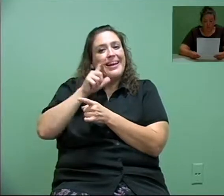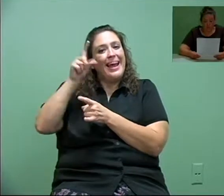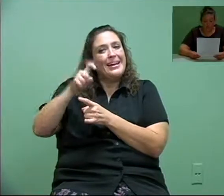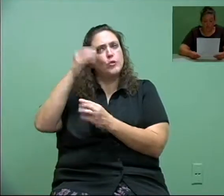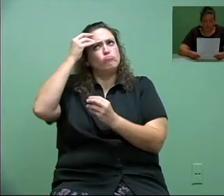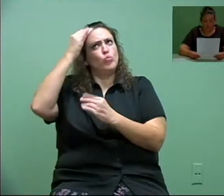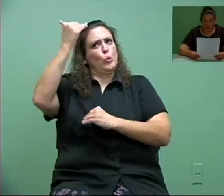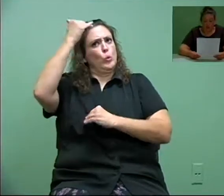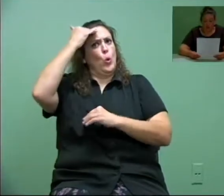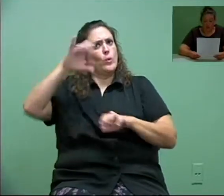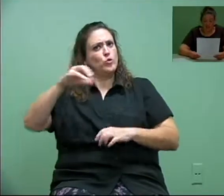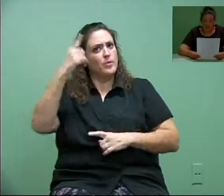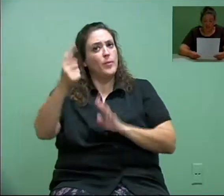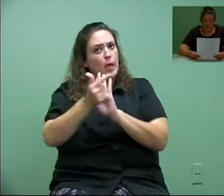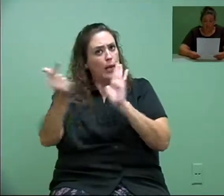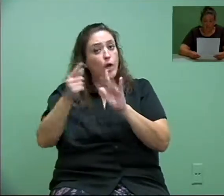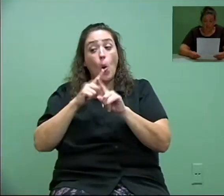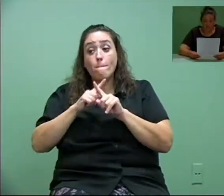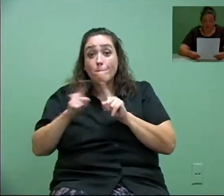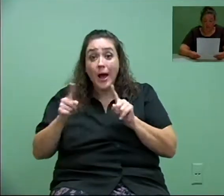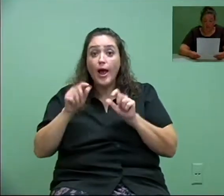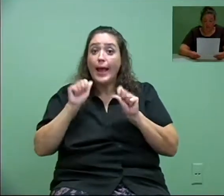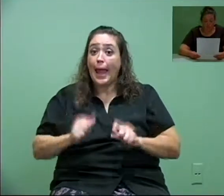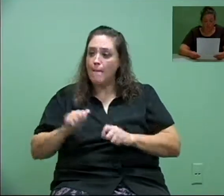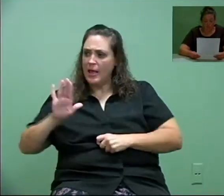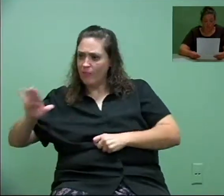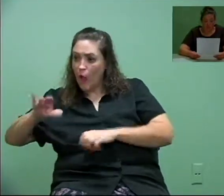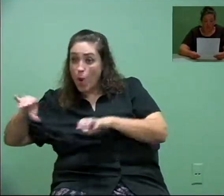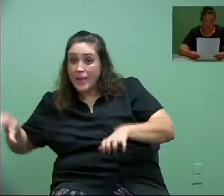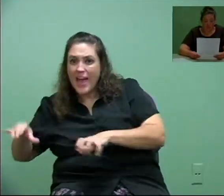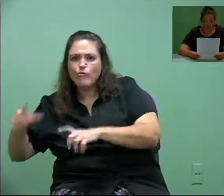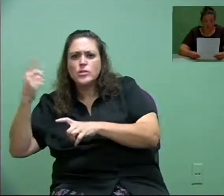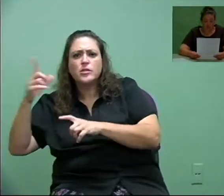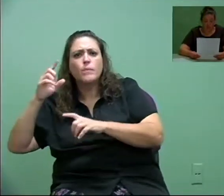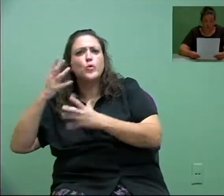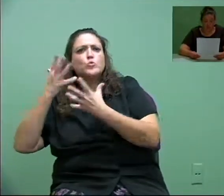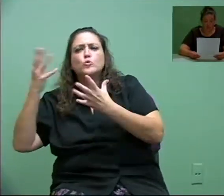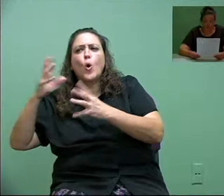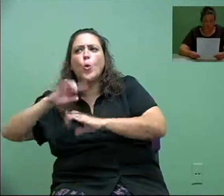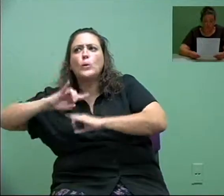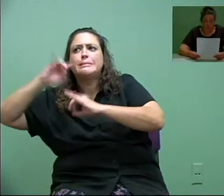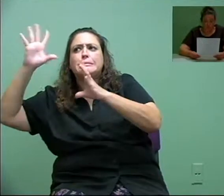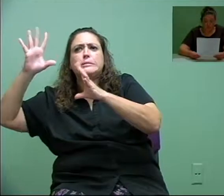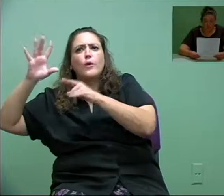instruct you on the specific conduct and mental state that the prosecution must